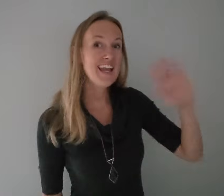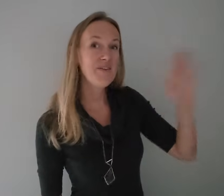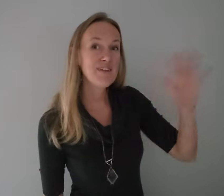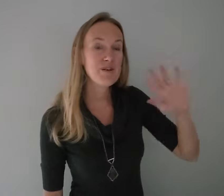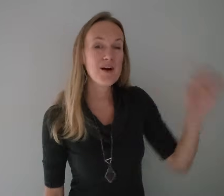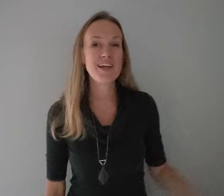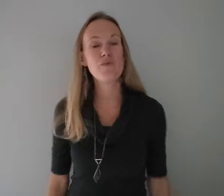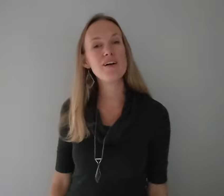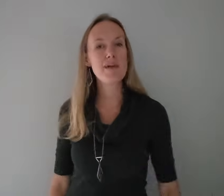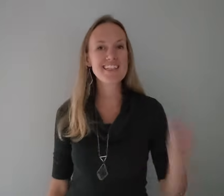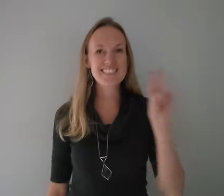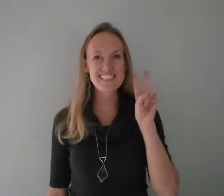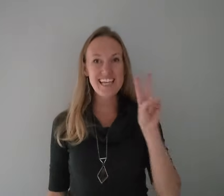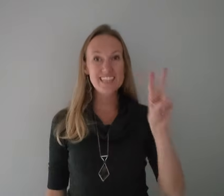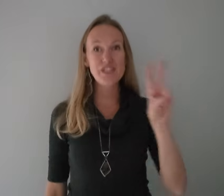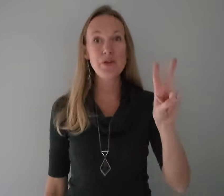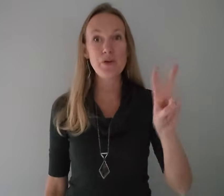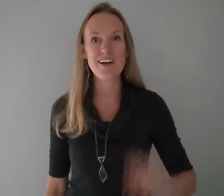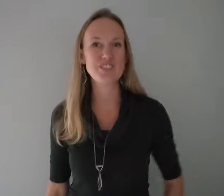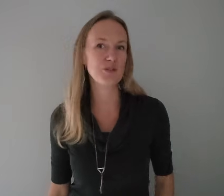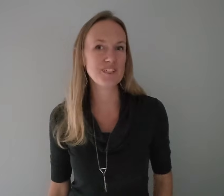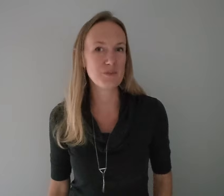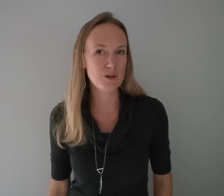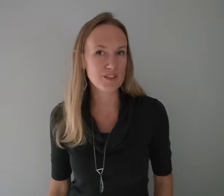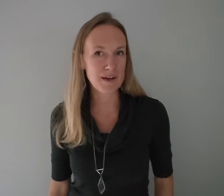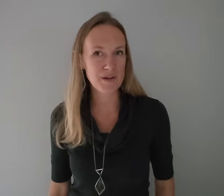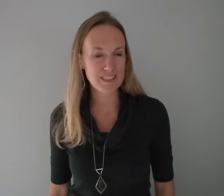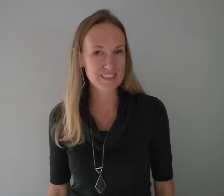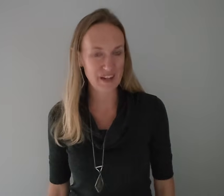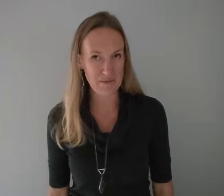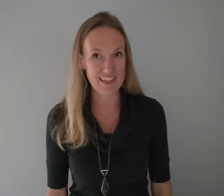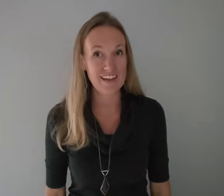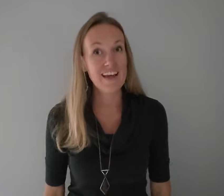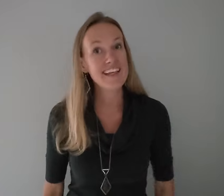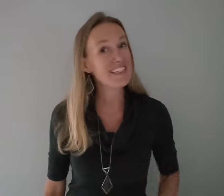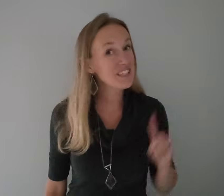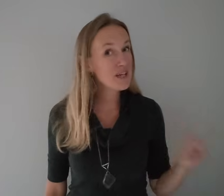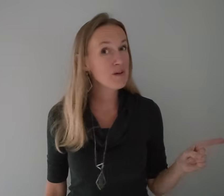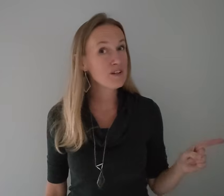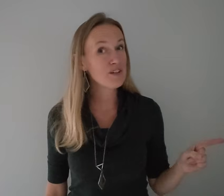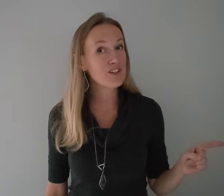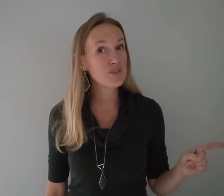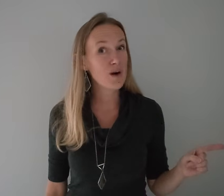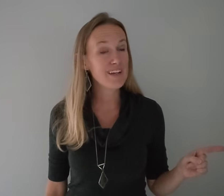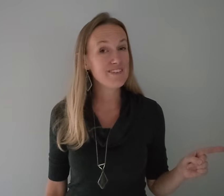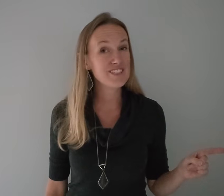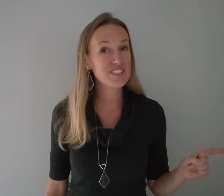Hello everyone, and welcome back to day 2 of Joy to the World by Chris Tomlin. Yesterday we learned verse 1 and verse 2,